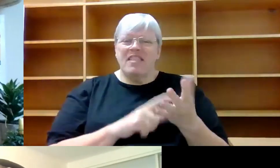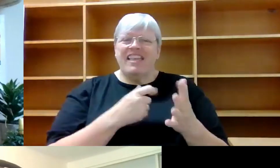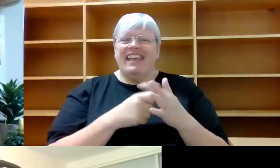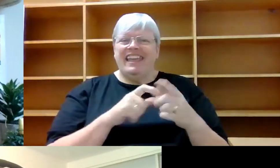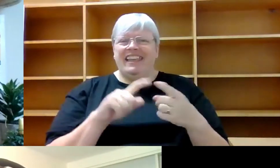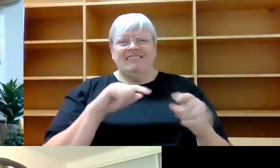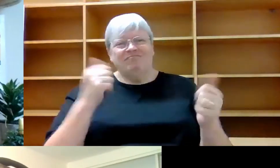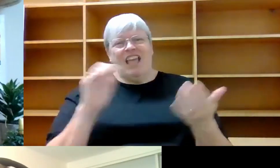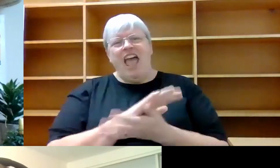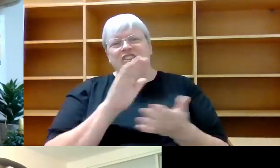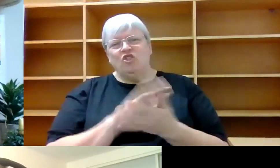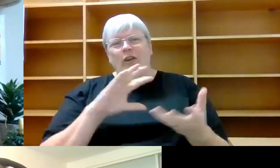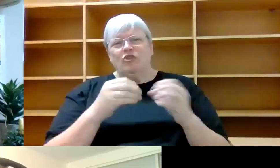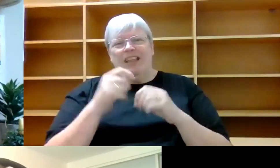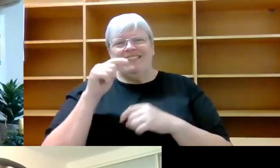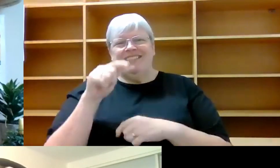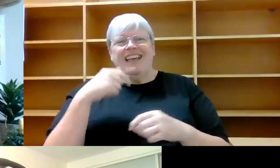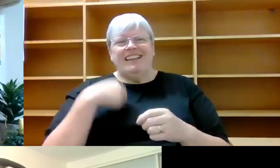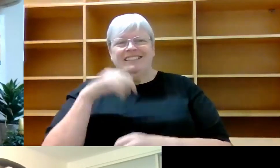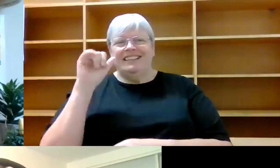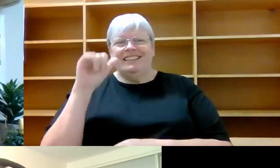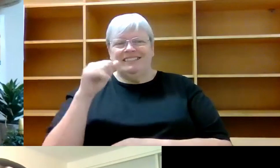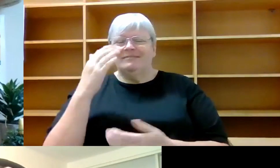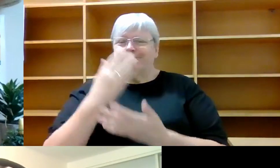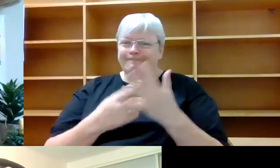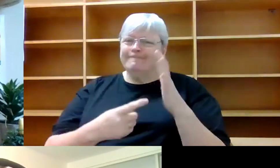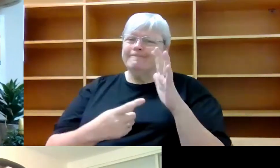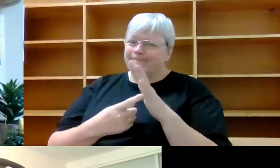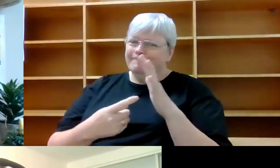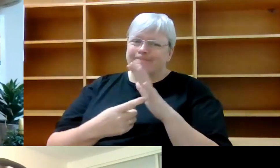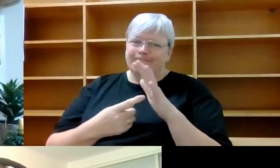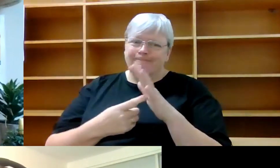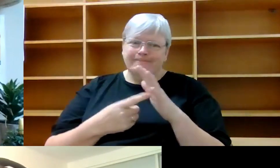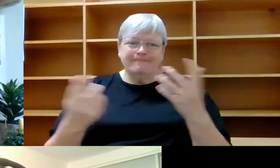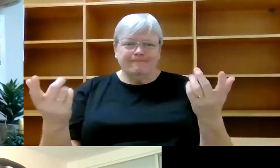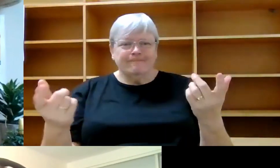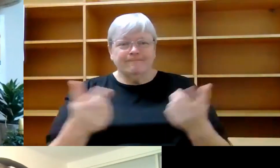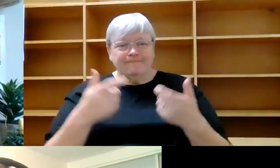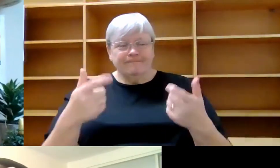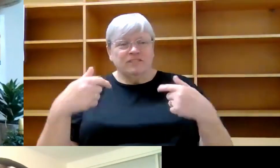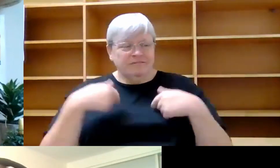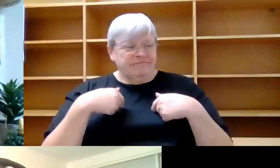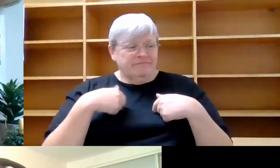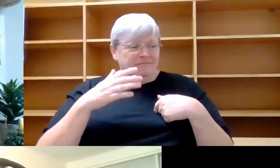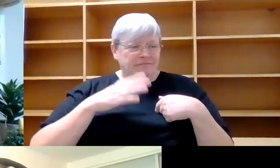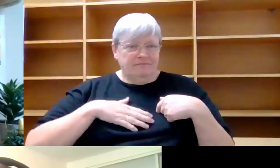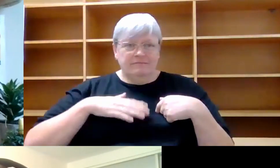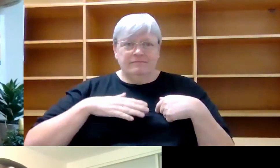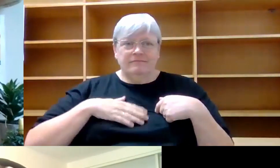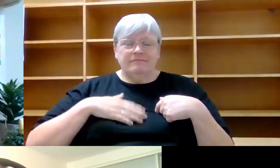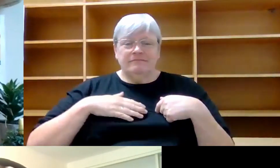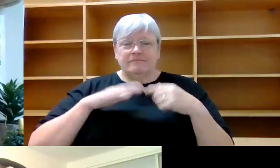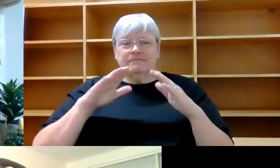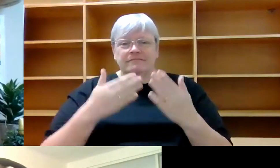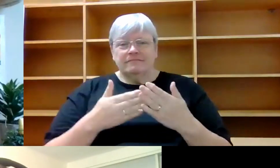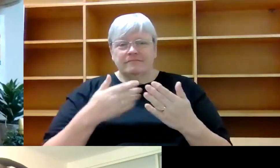that. I think, that's really important. And I think as much as I quite like books where I'm like, oh no,